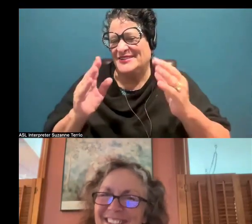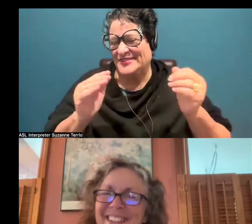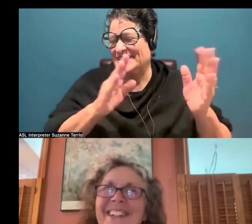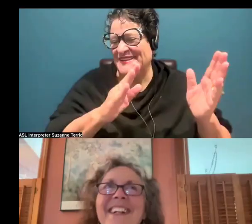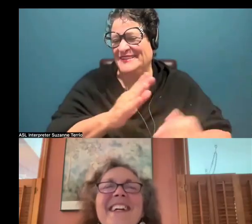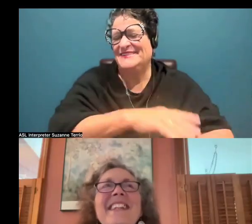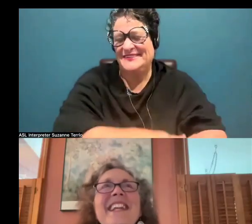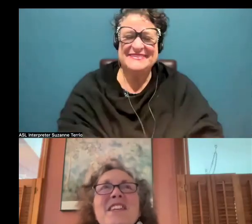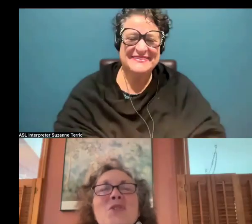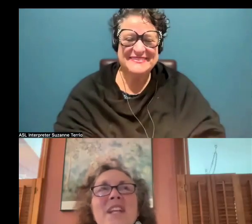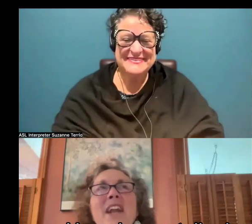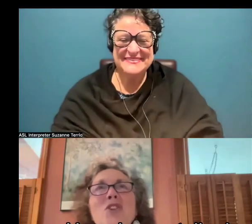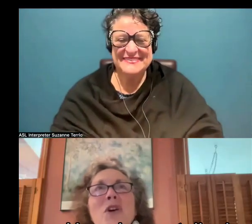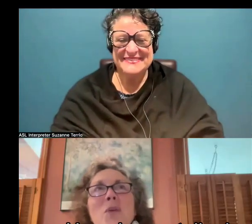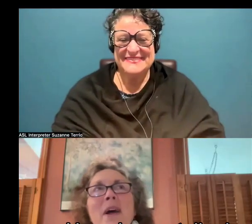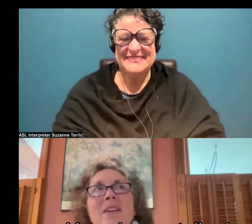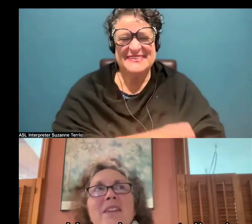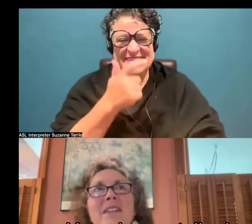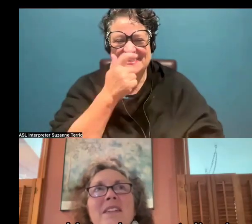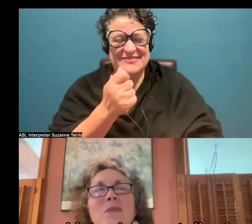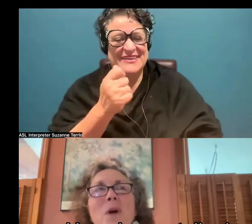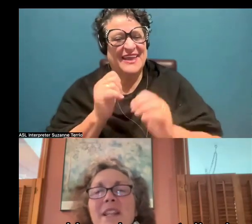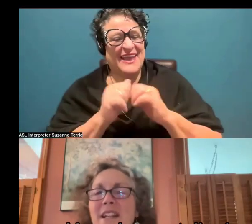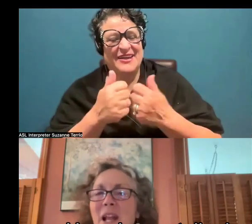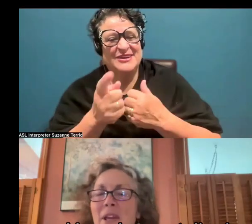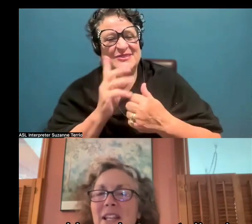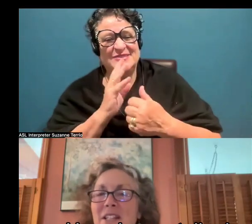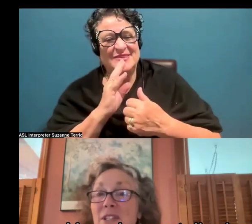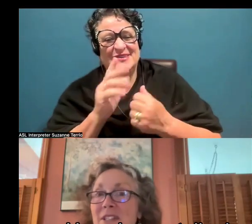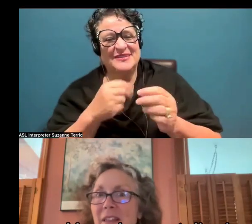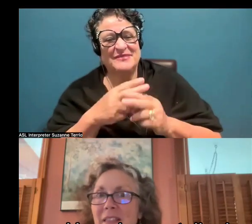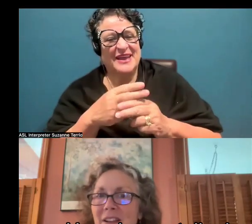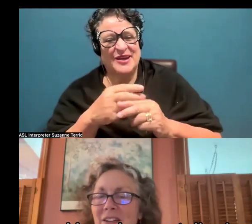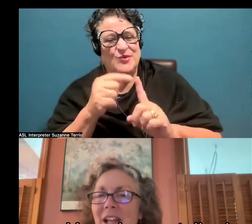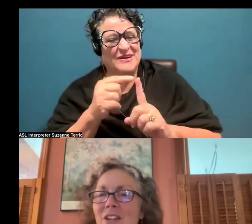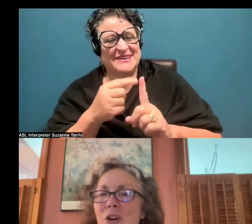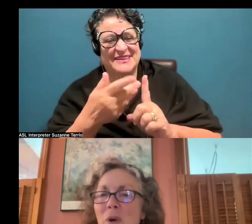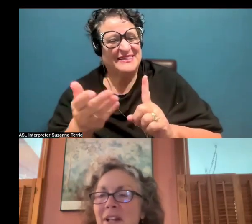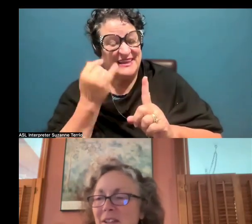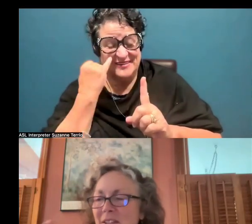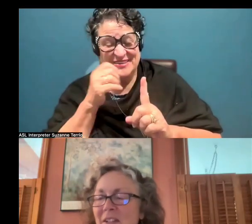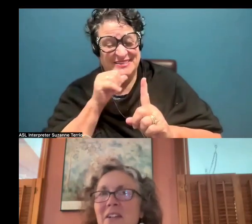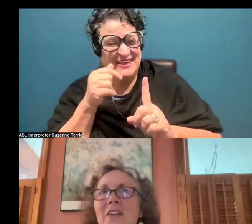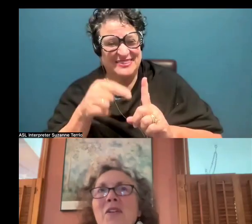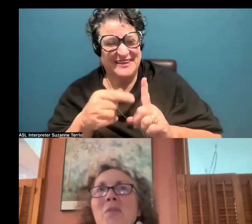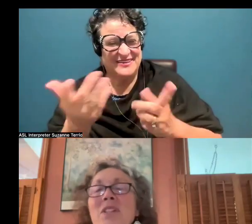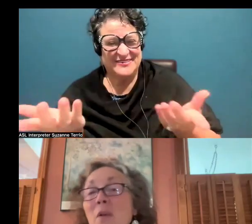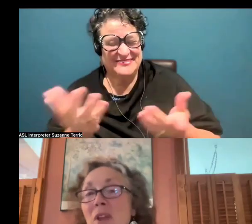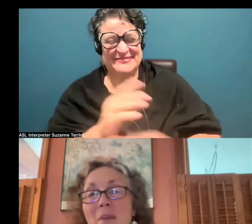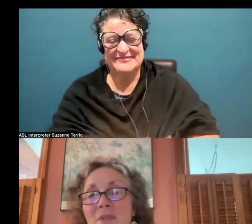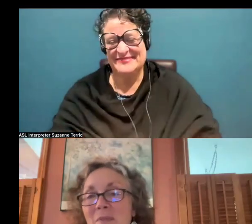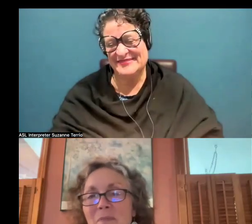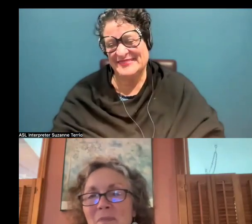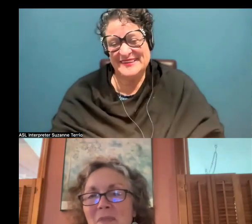Mm. that is interesting. How do you talk about one of the dynamic things if it's not there? And Mhm. yeah, It but